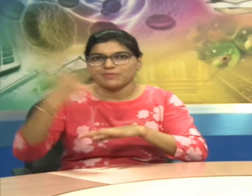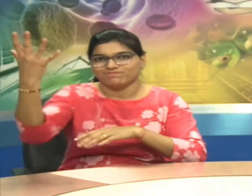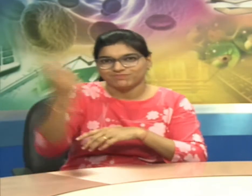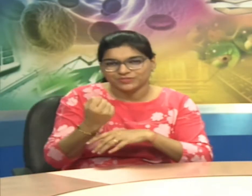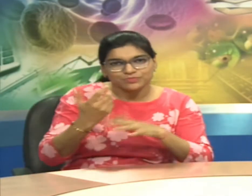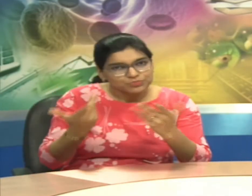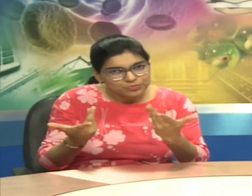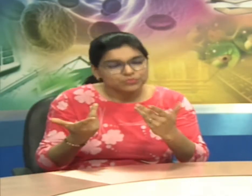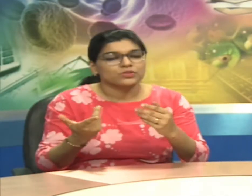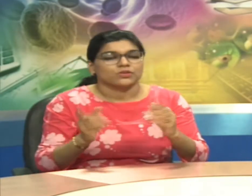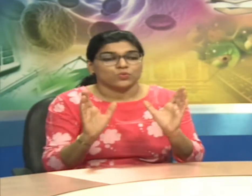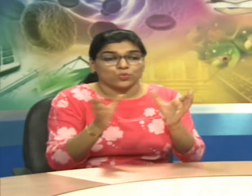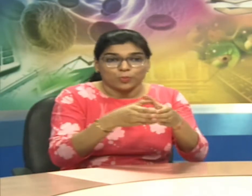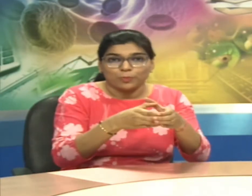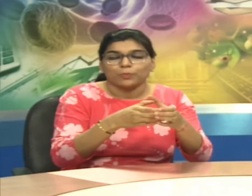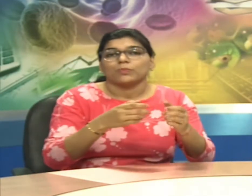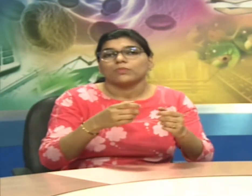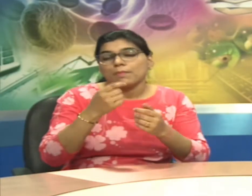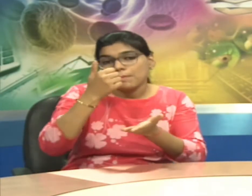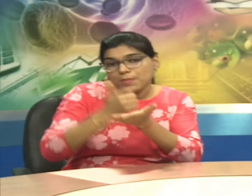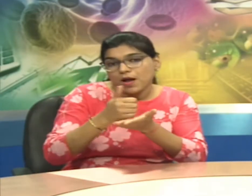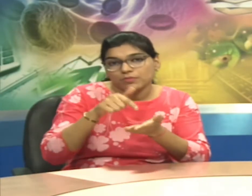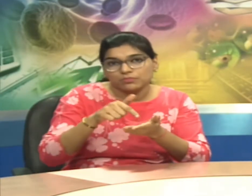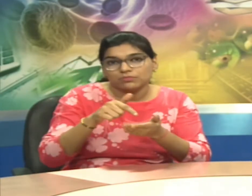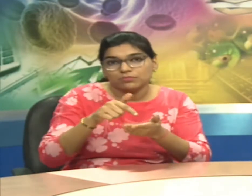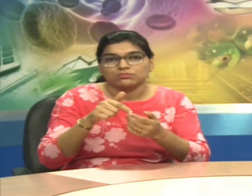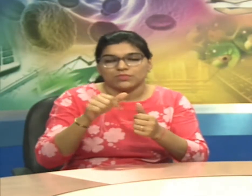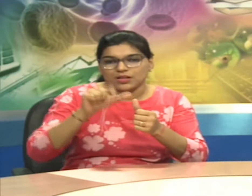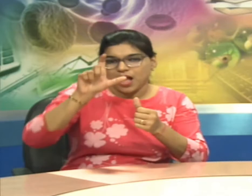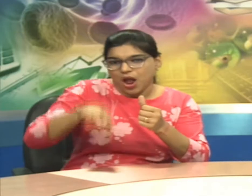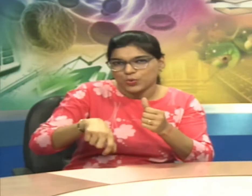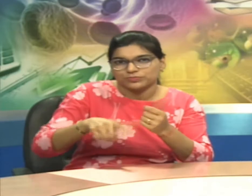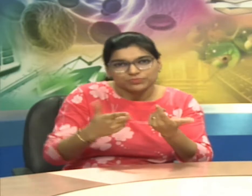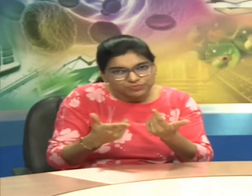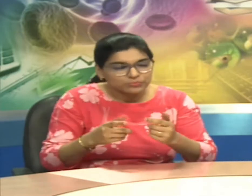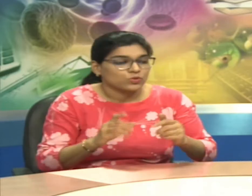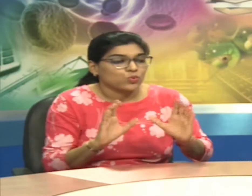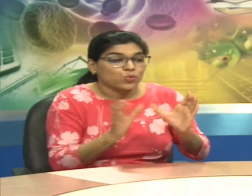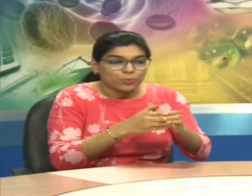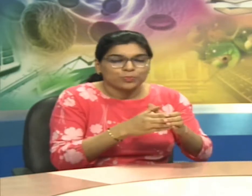bank plan, how we will give loan to the old age people, how we will give the loan to the business people.